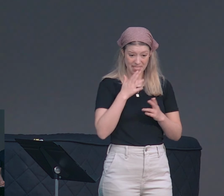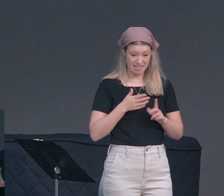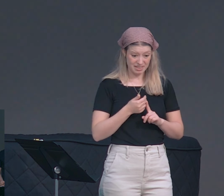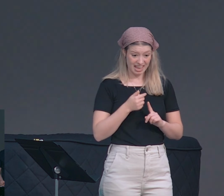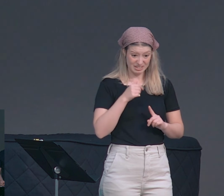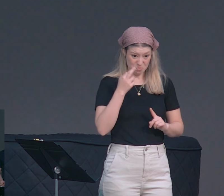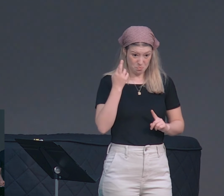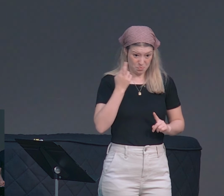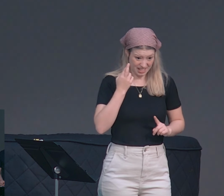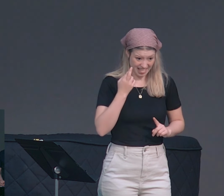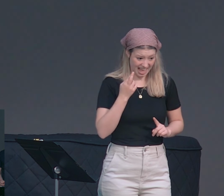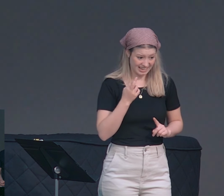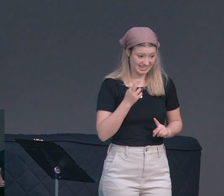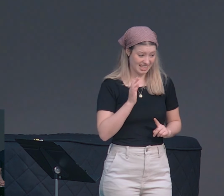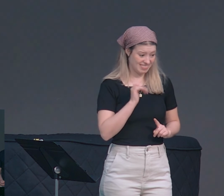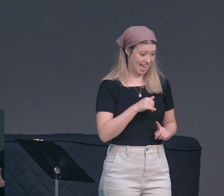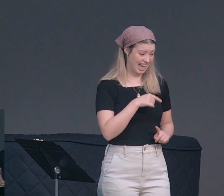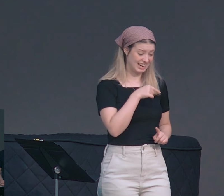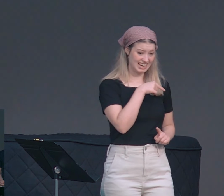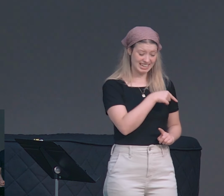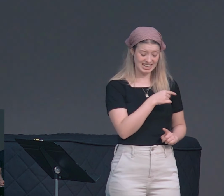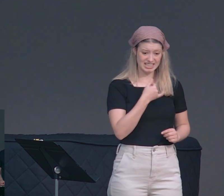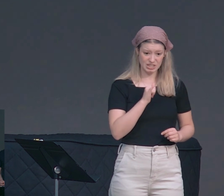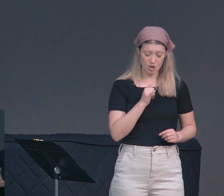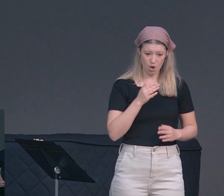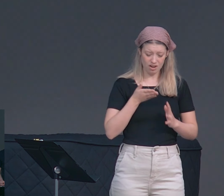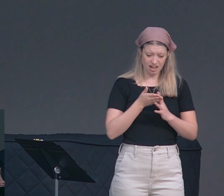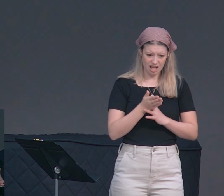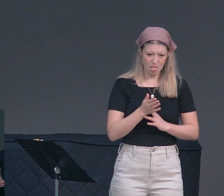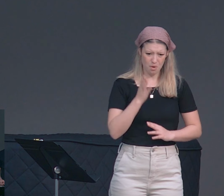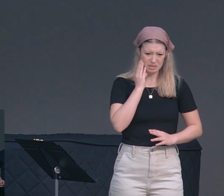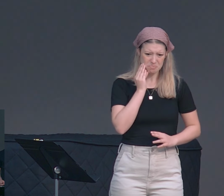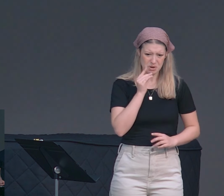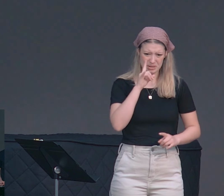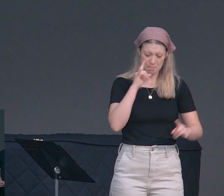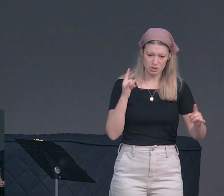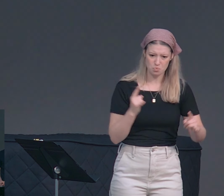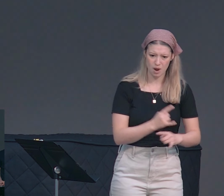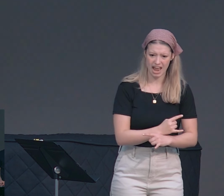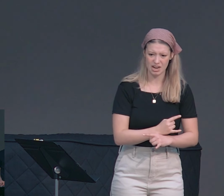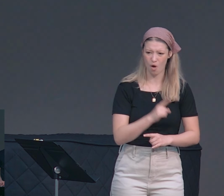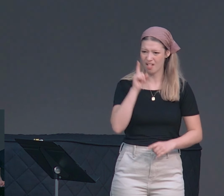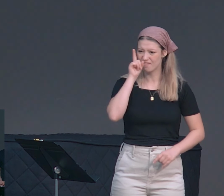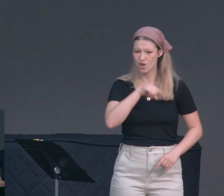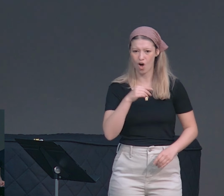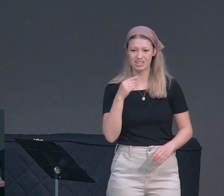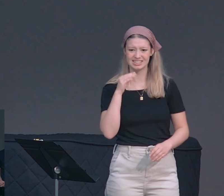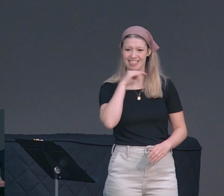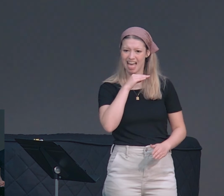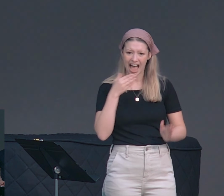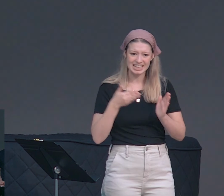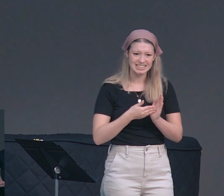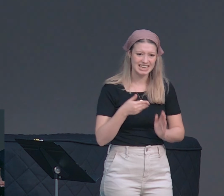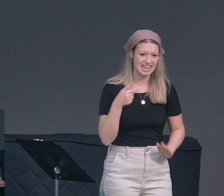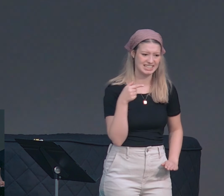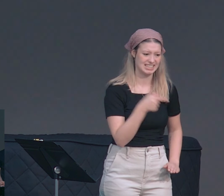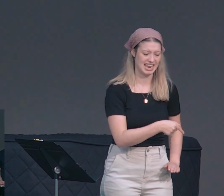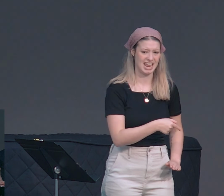betrayal from his loved ones and false accusations and the pain of a horrific scourging and